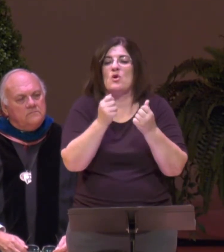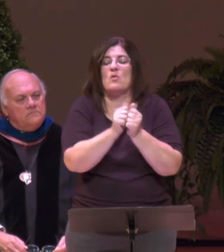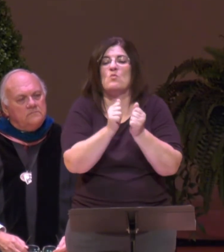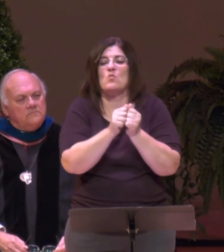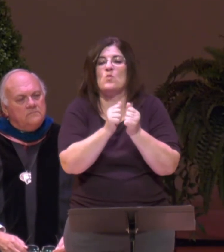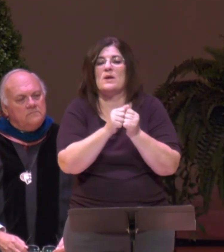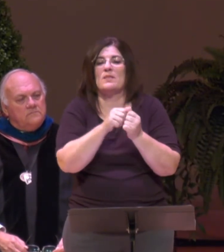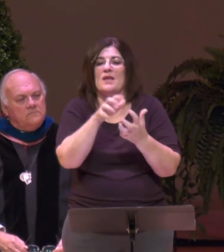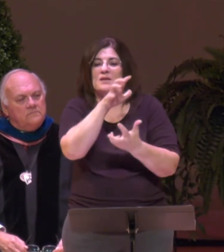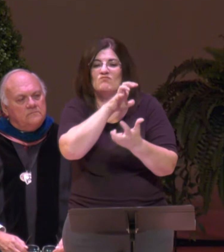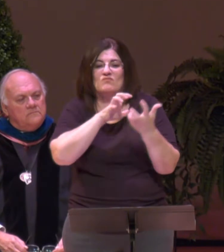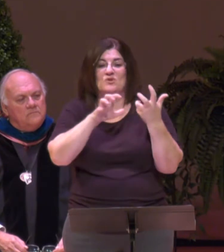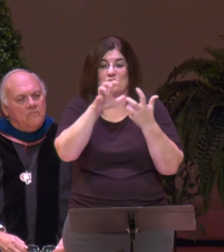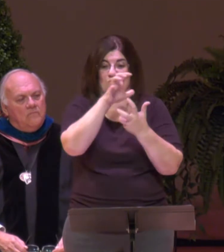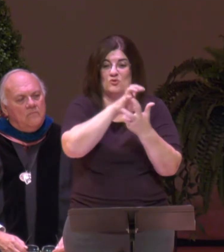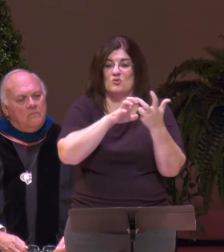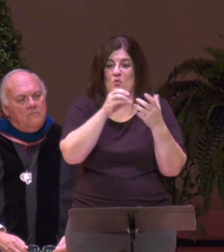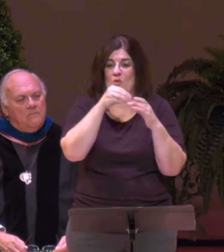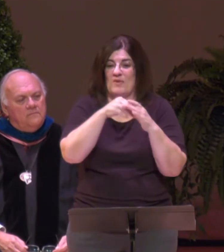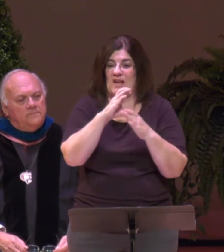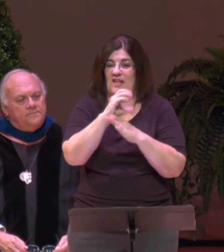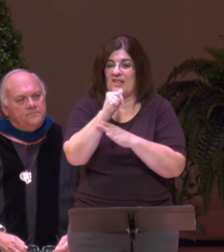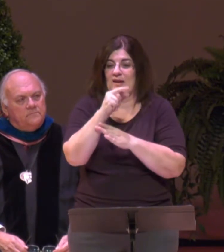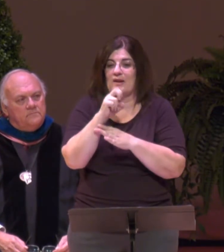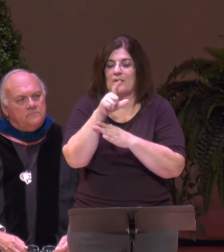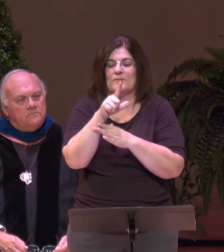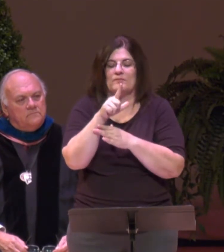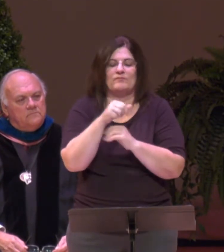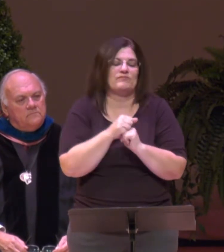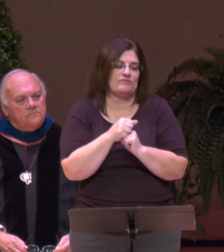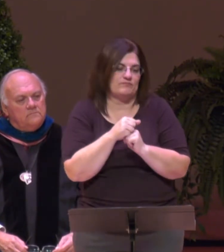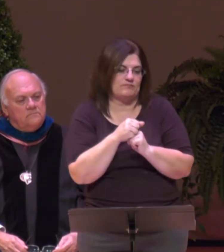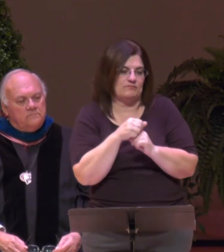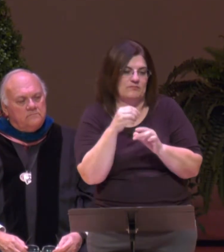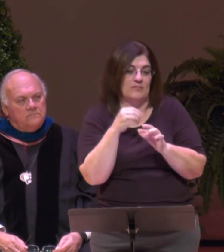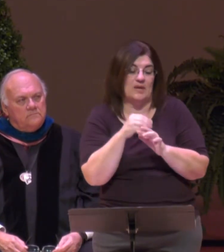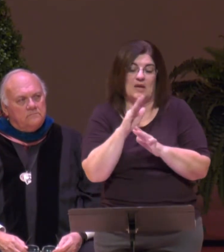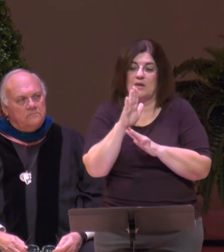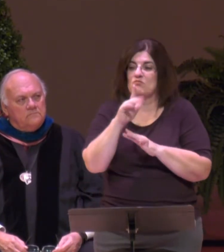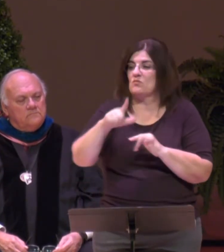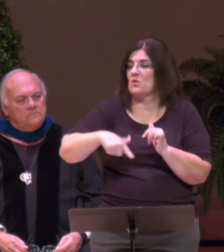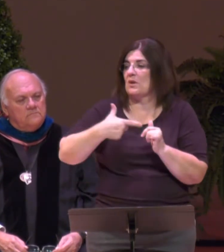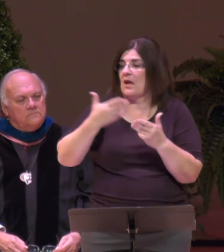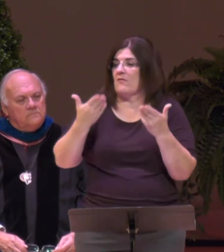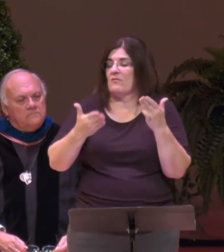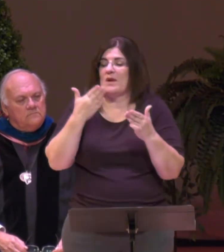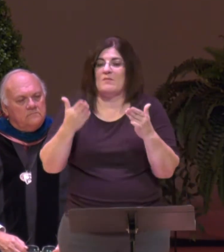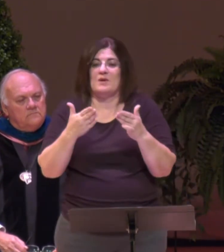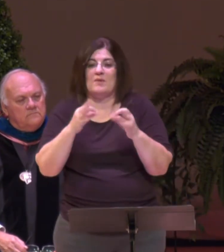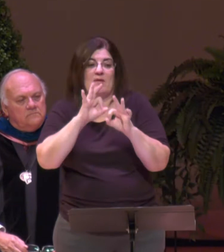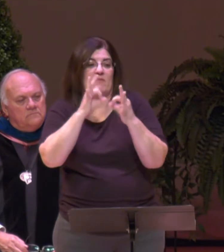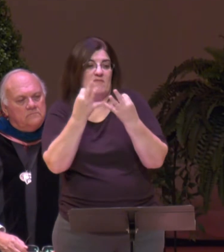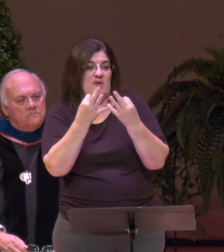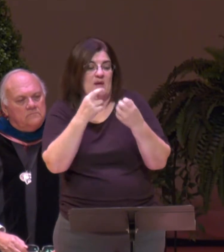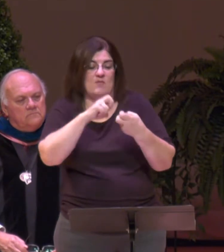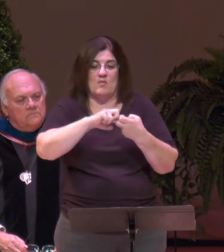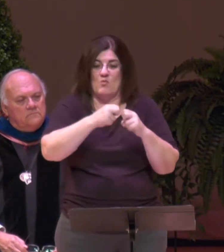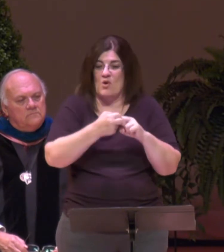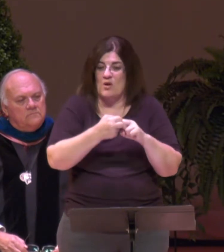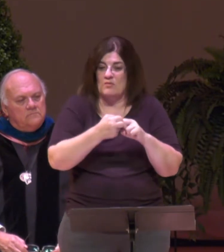canal. In our sea of life, it could be family issues, loss of work, drug and alcohol